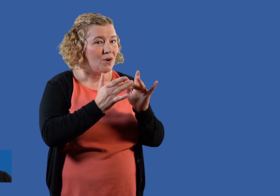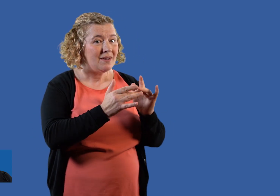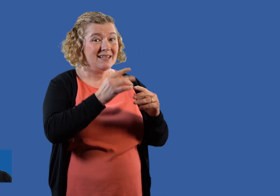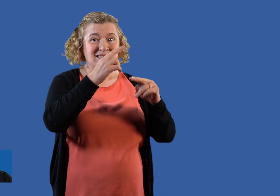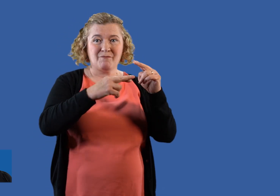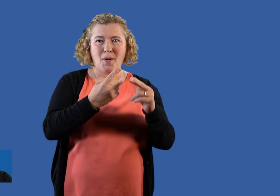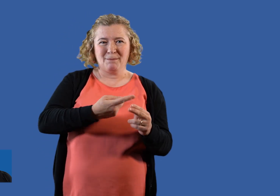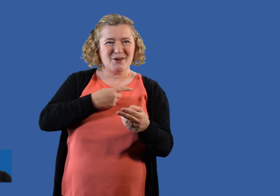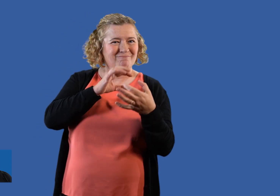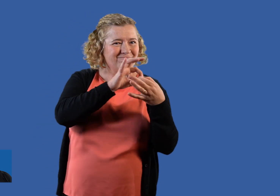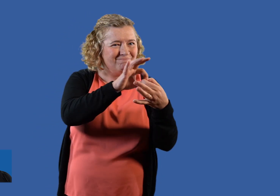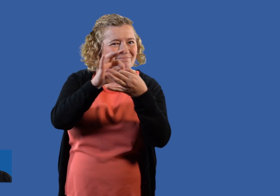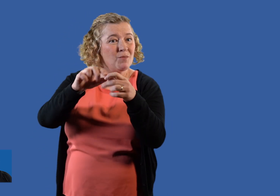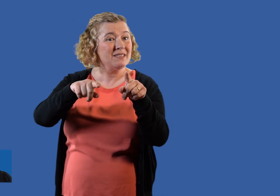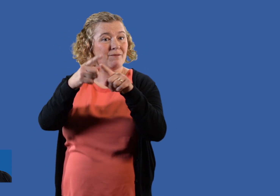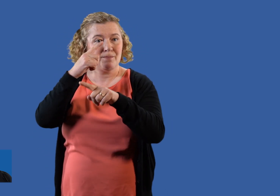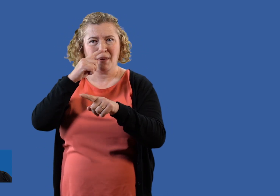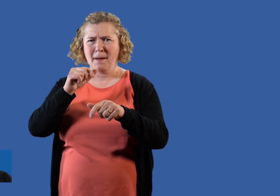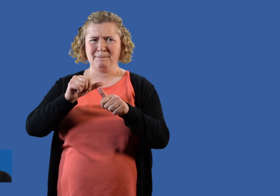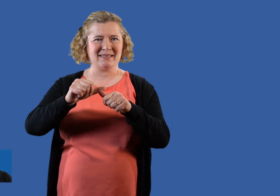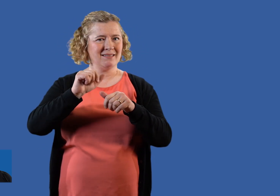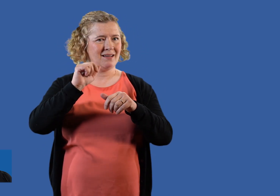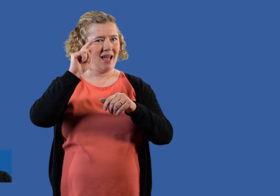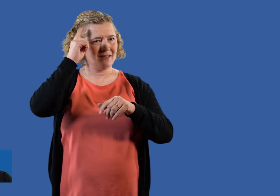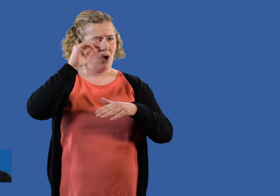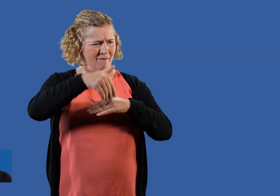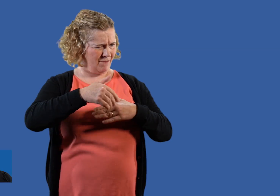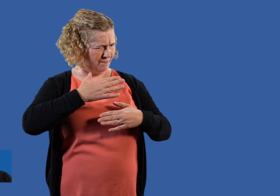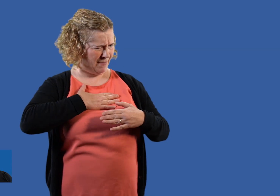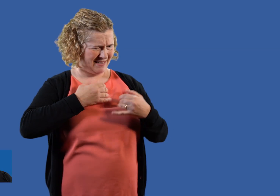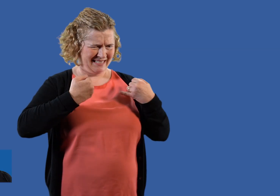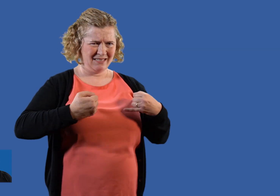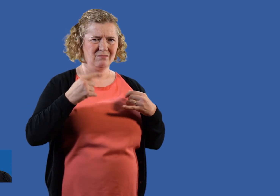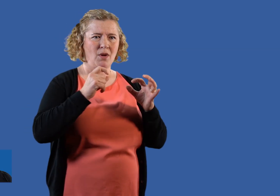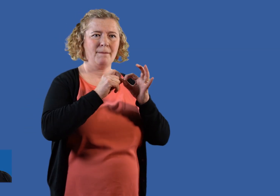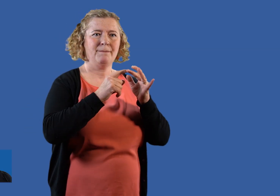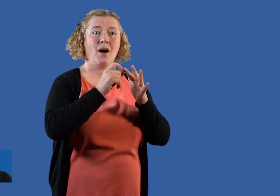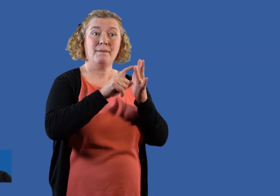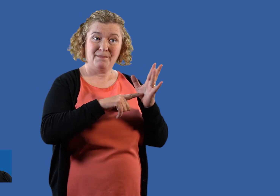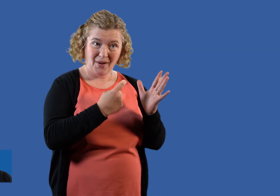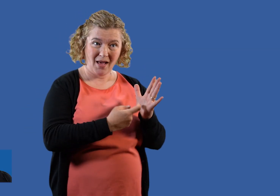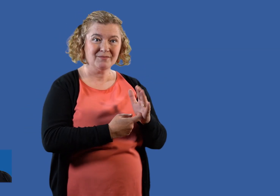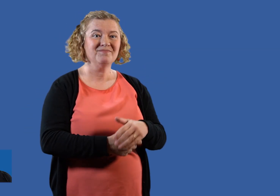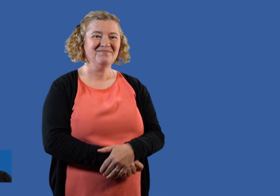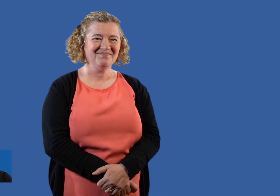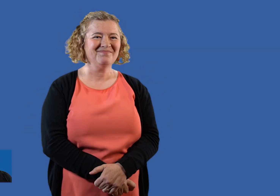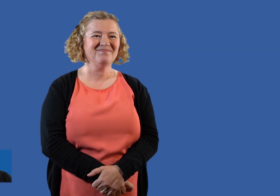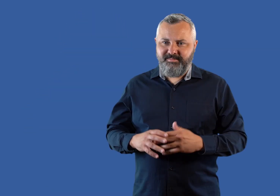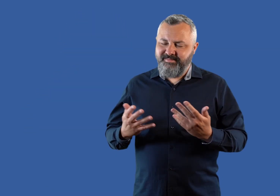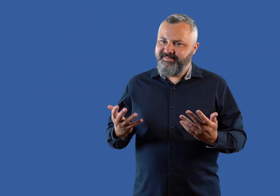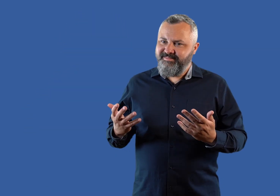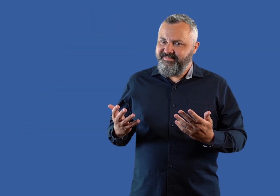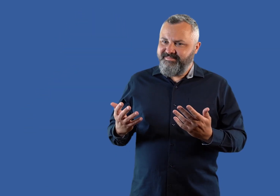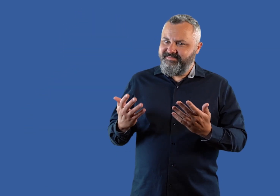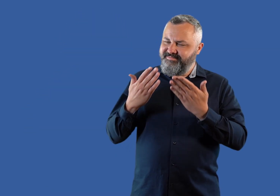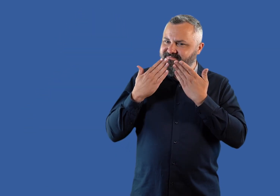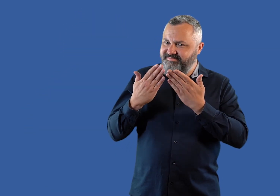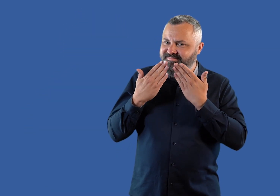ongoing support, develop personal connections and gaining an understanding of their illness. Well, thank you,